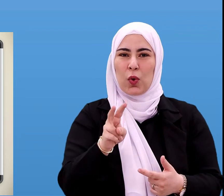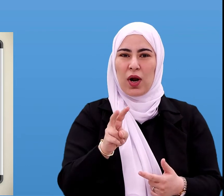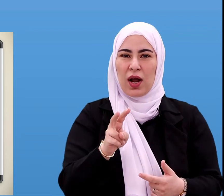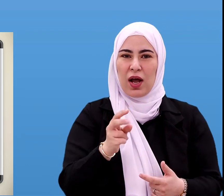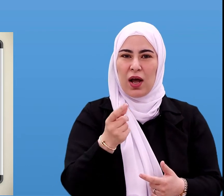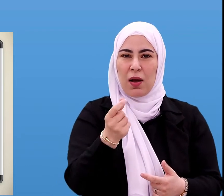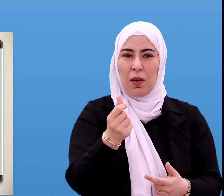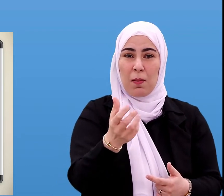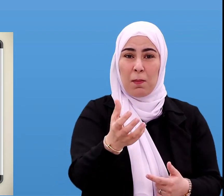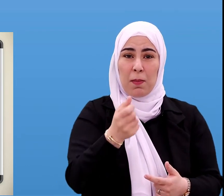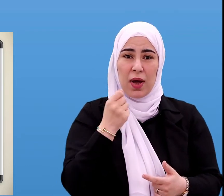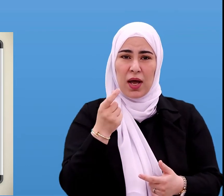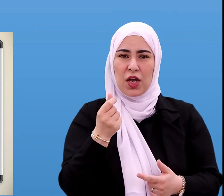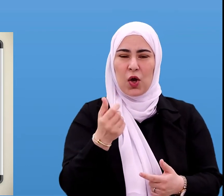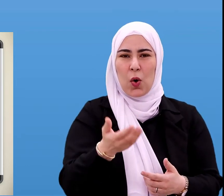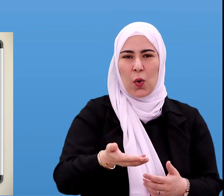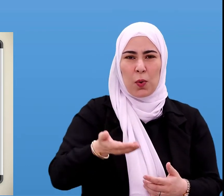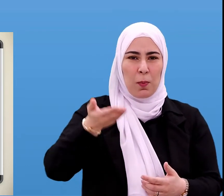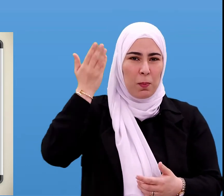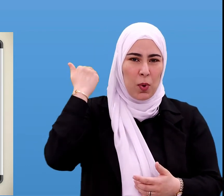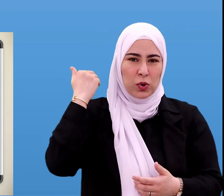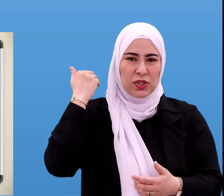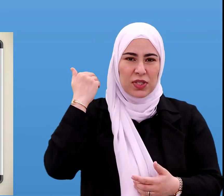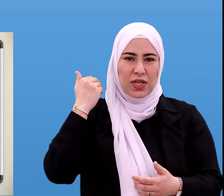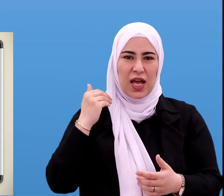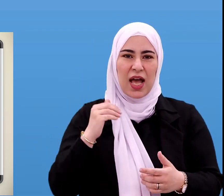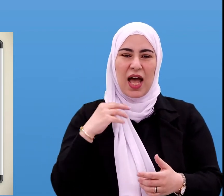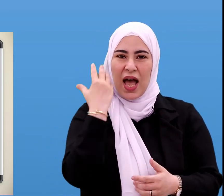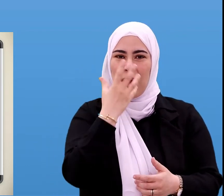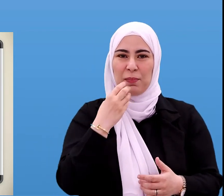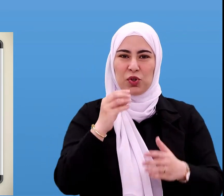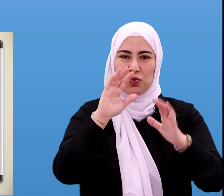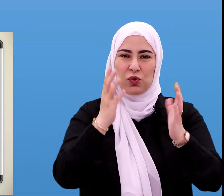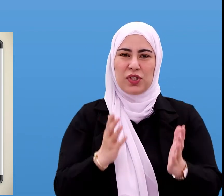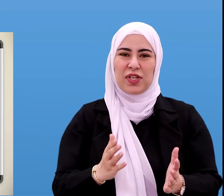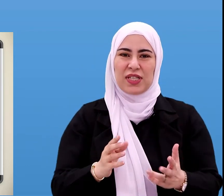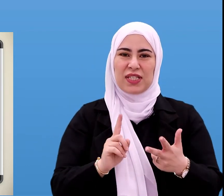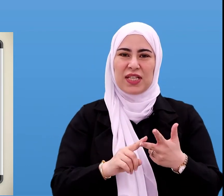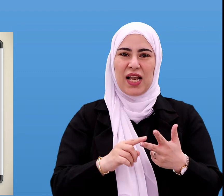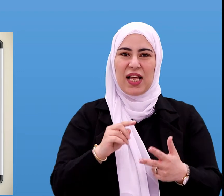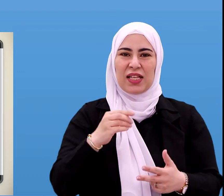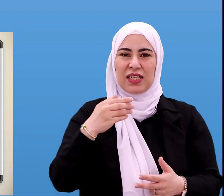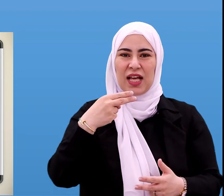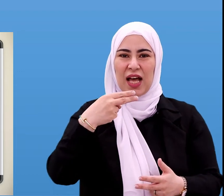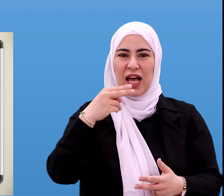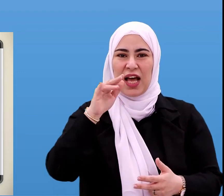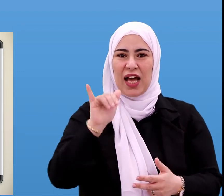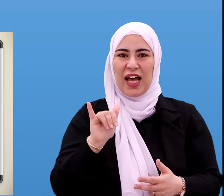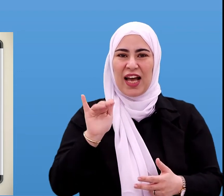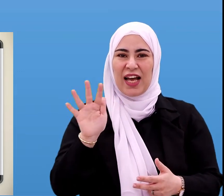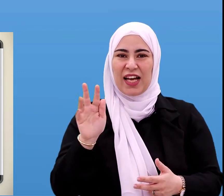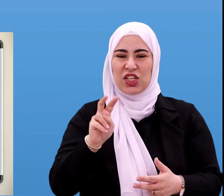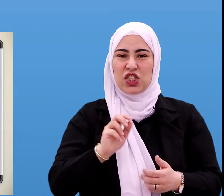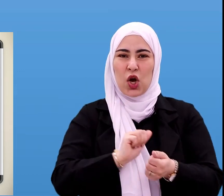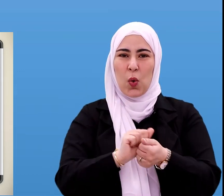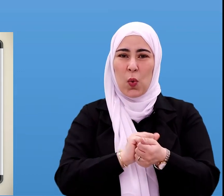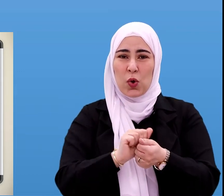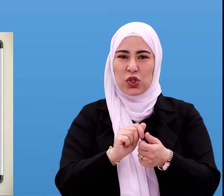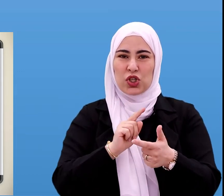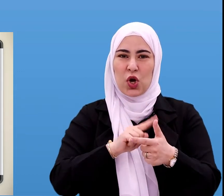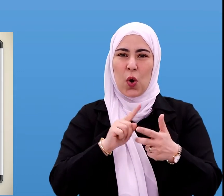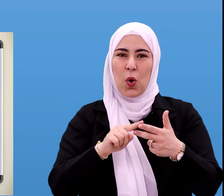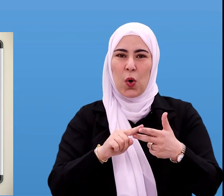3. Aisha washed or washes the dishes after dinner last night.